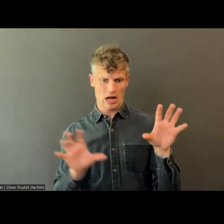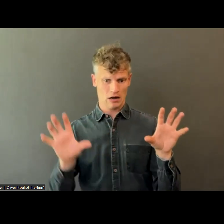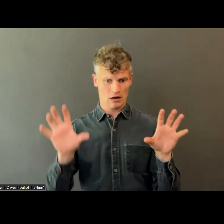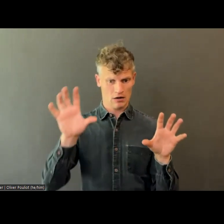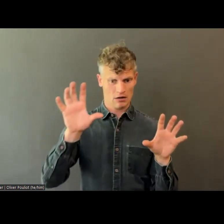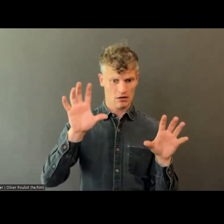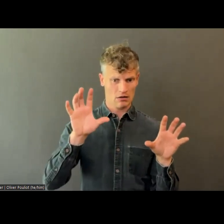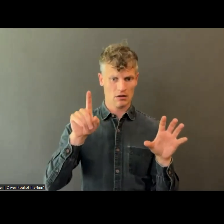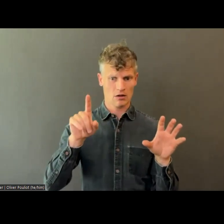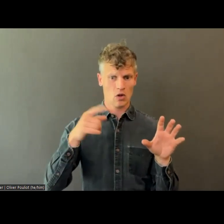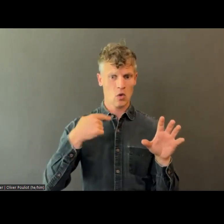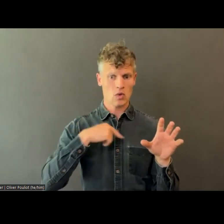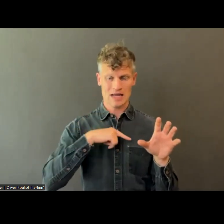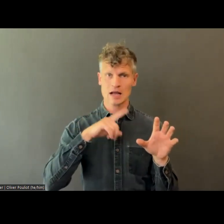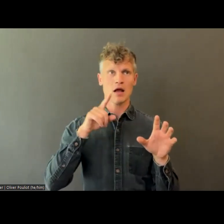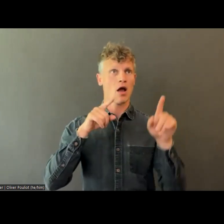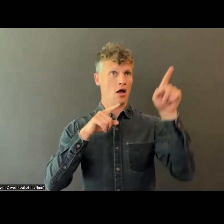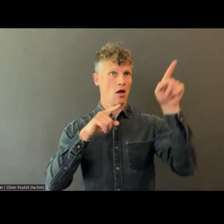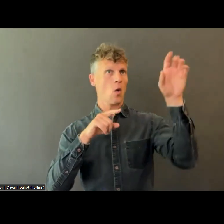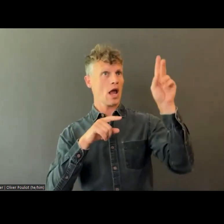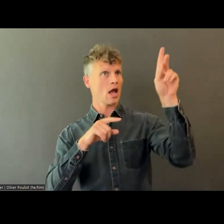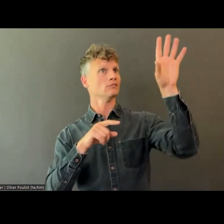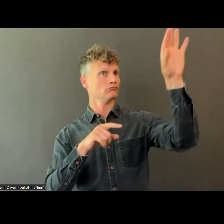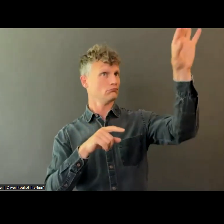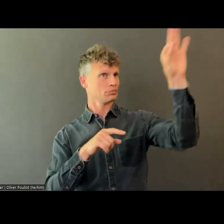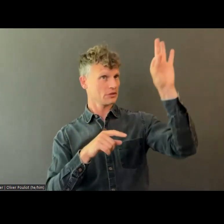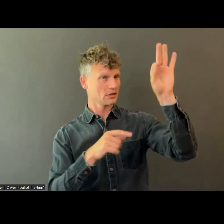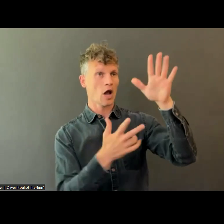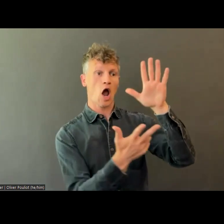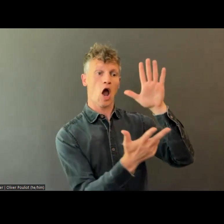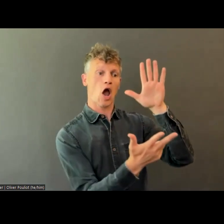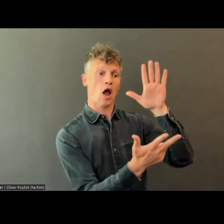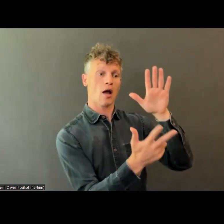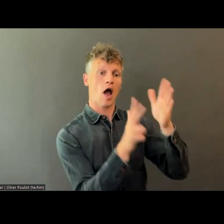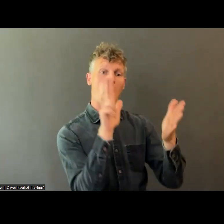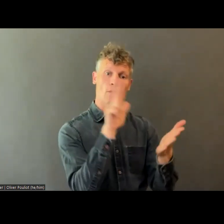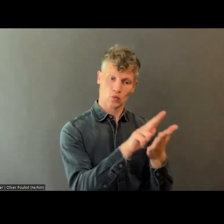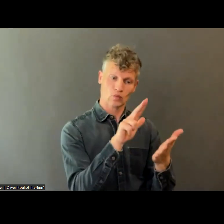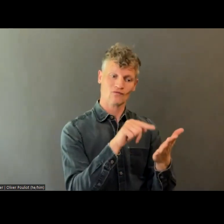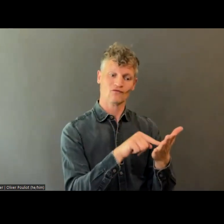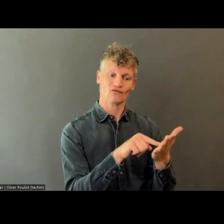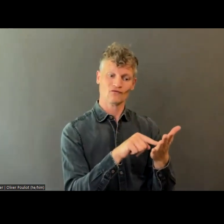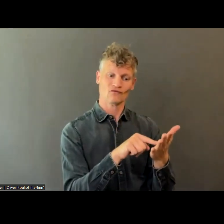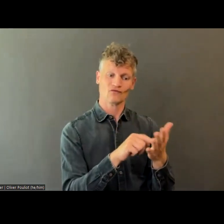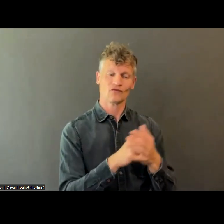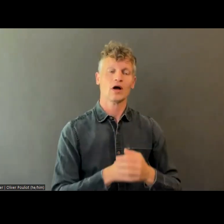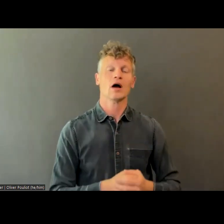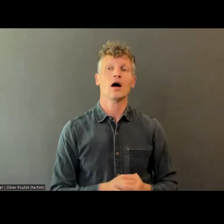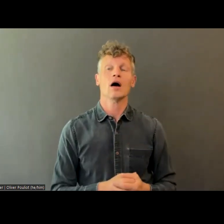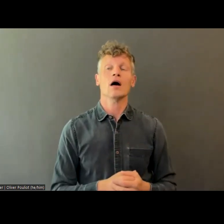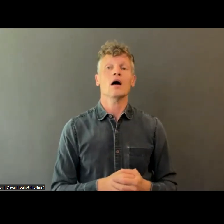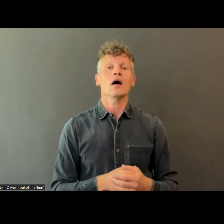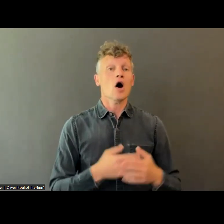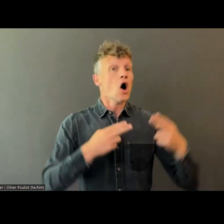certification organizations when it comes back to disability-owned businesses, and we're very proud to be able to bring